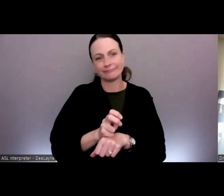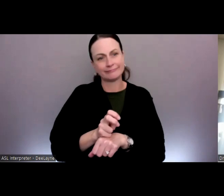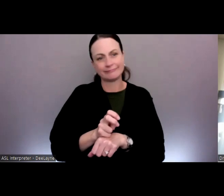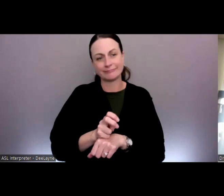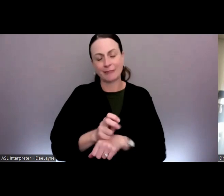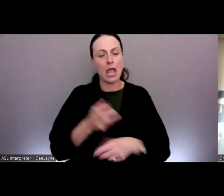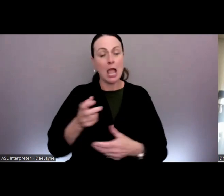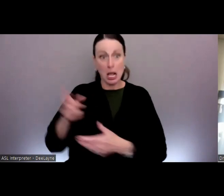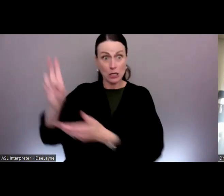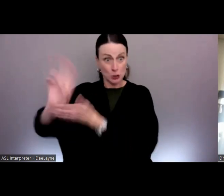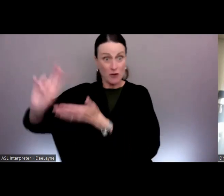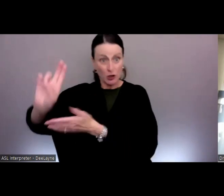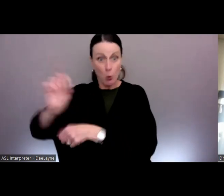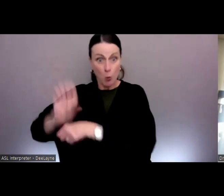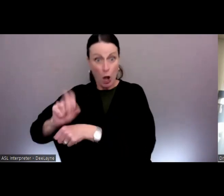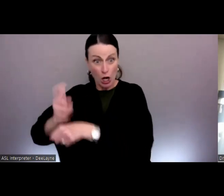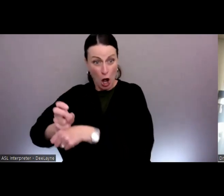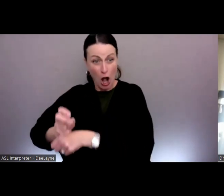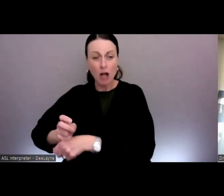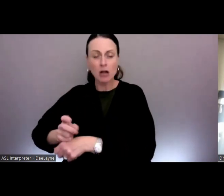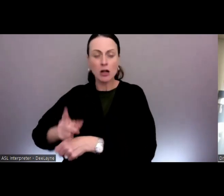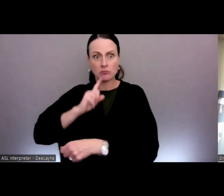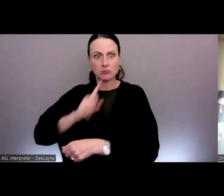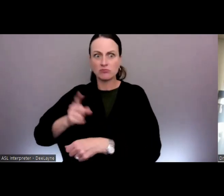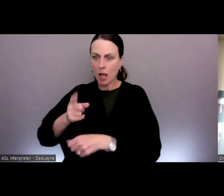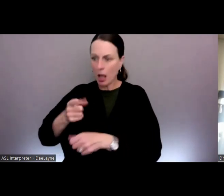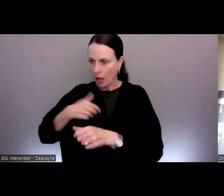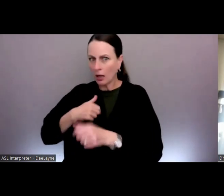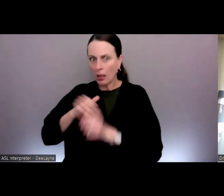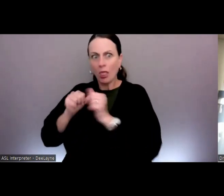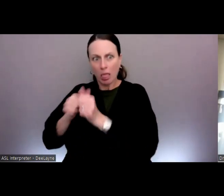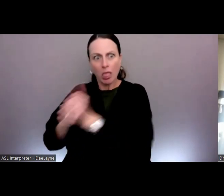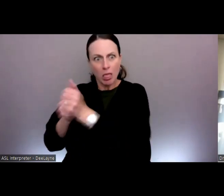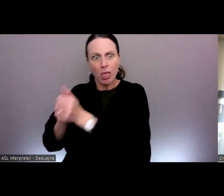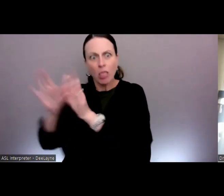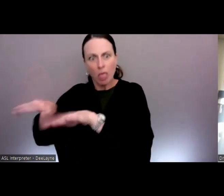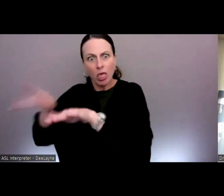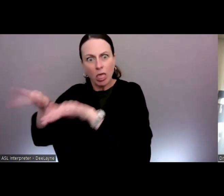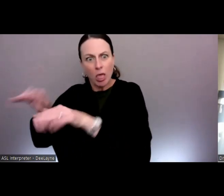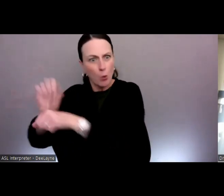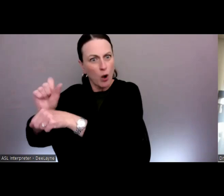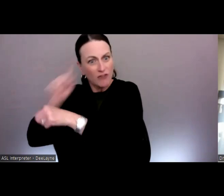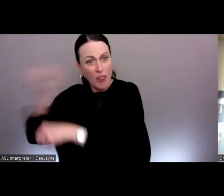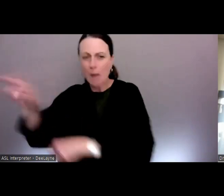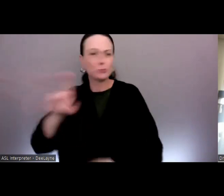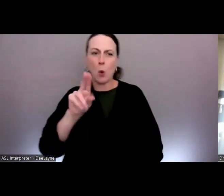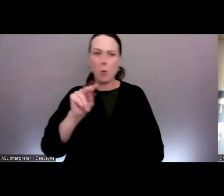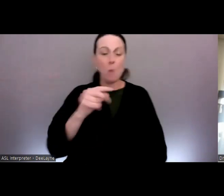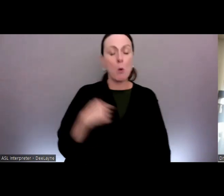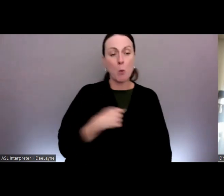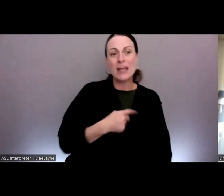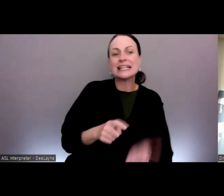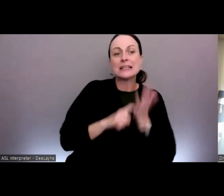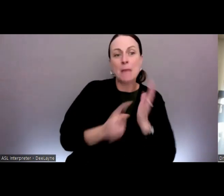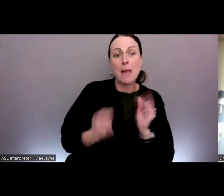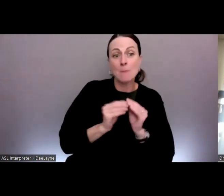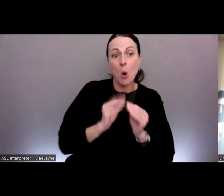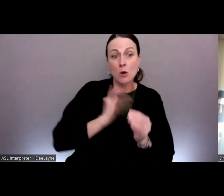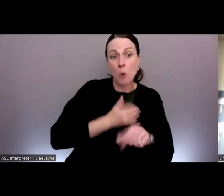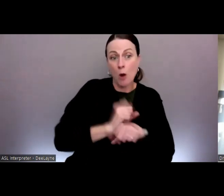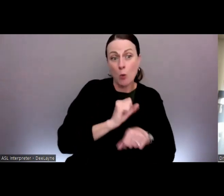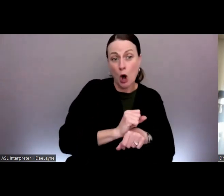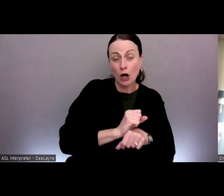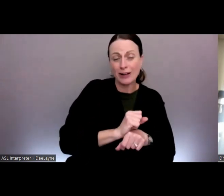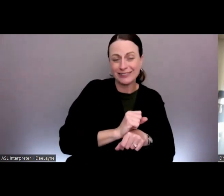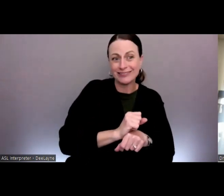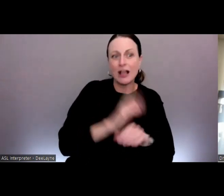institution demands that we jump through its hoops, but because we demand that there is more to our work than doing so,